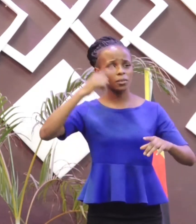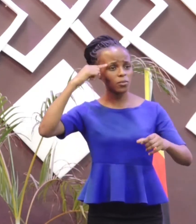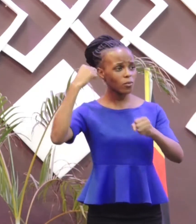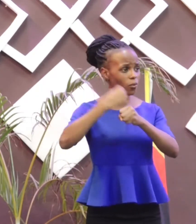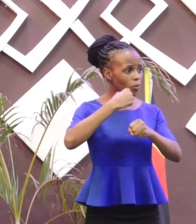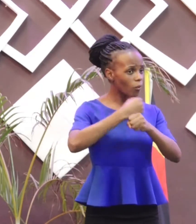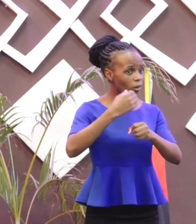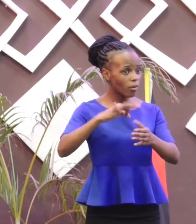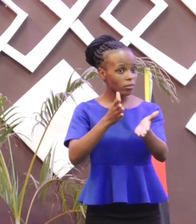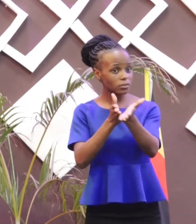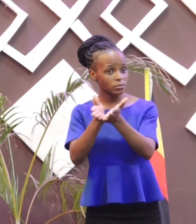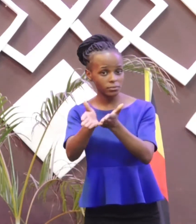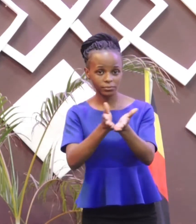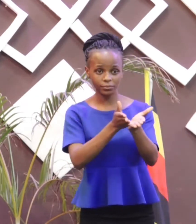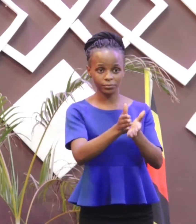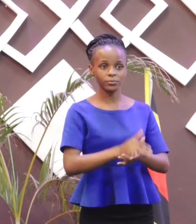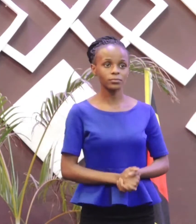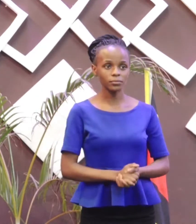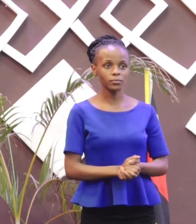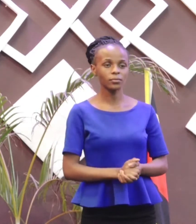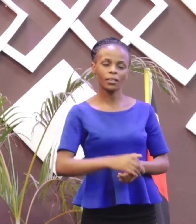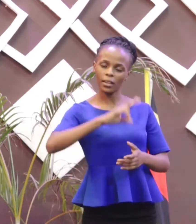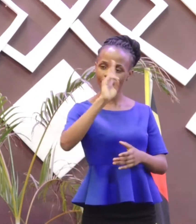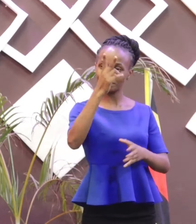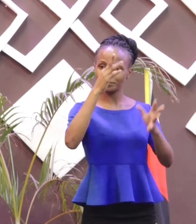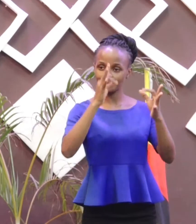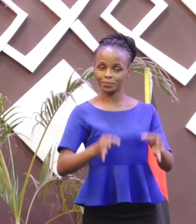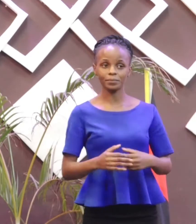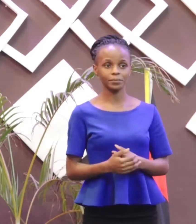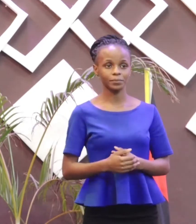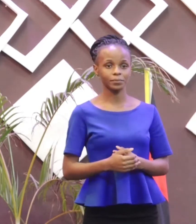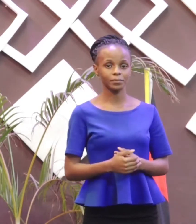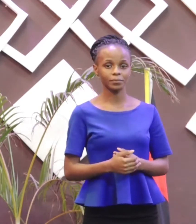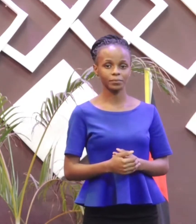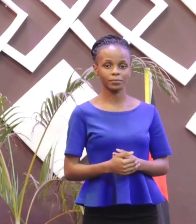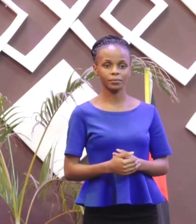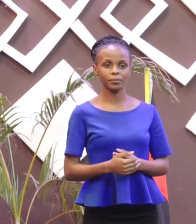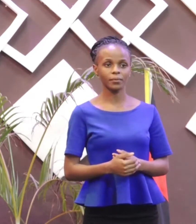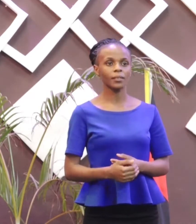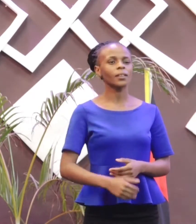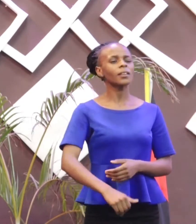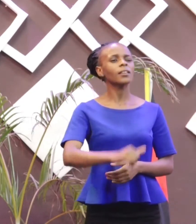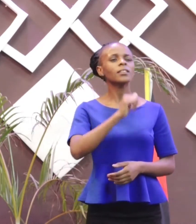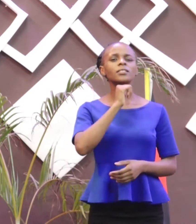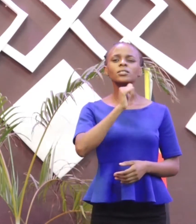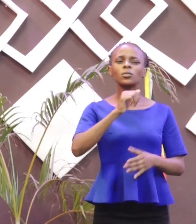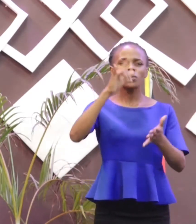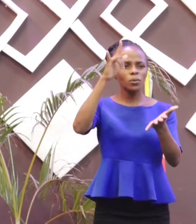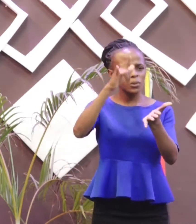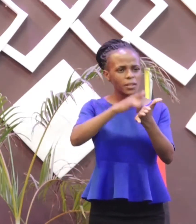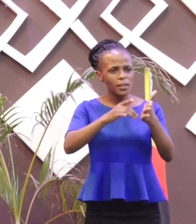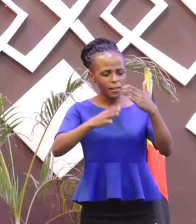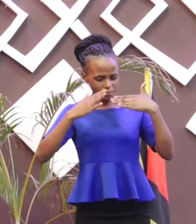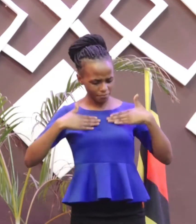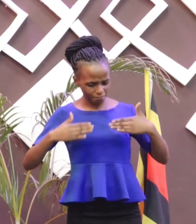kye kinyongerako okusobola okuweereza. Then number two, ekyokubiri, so that the body of Christ may